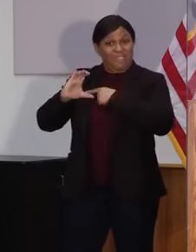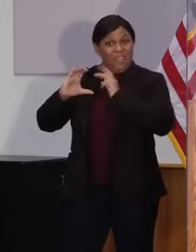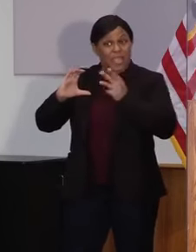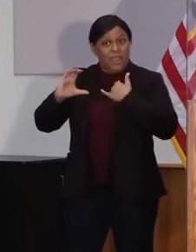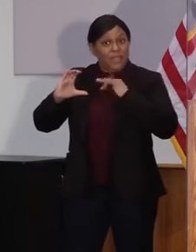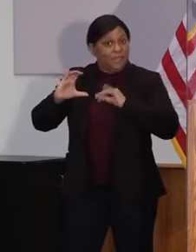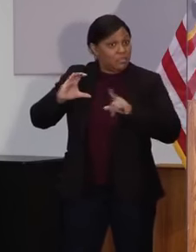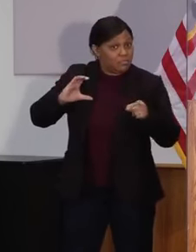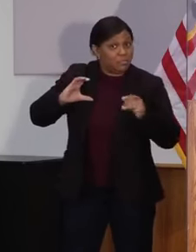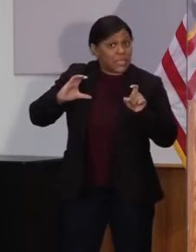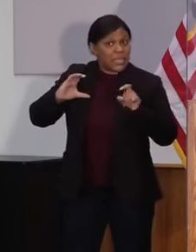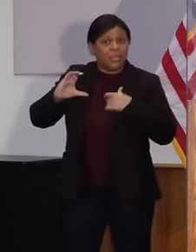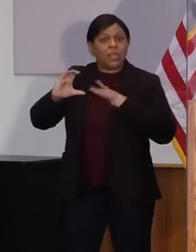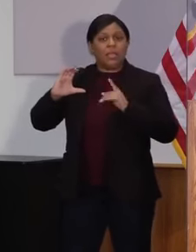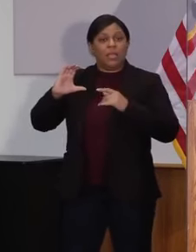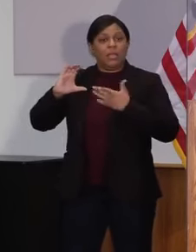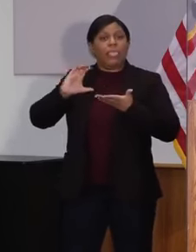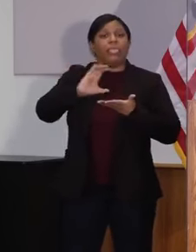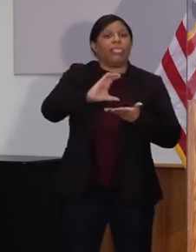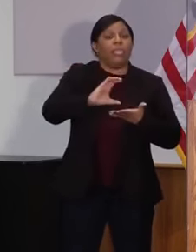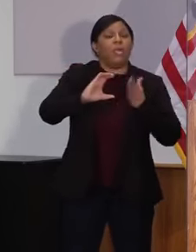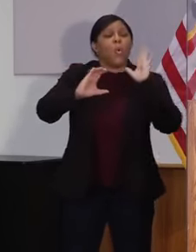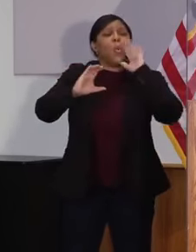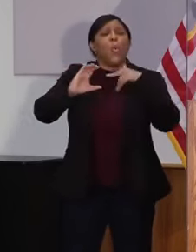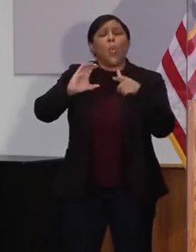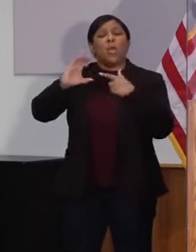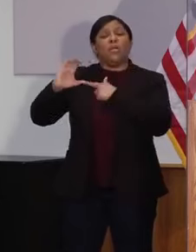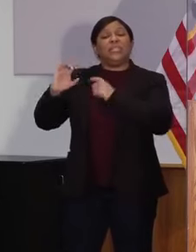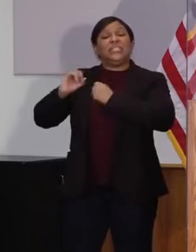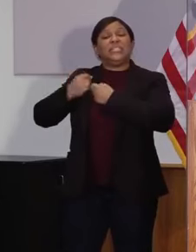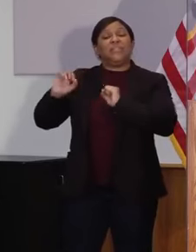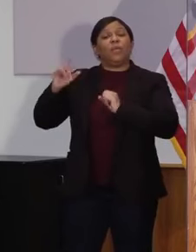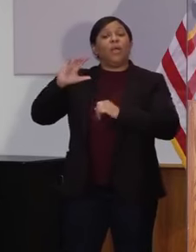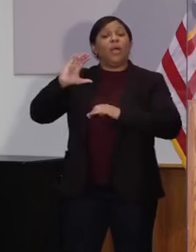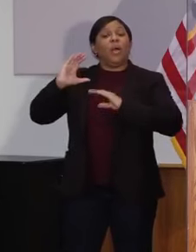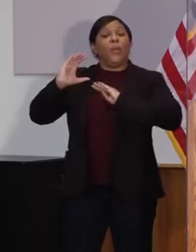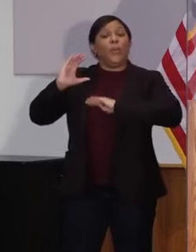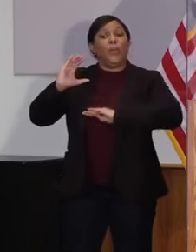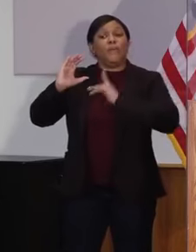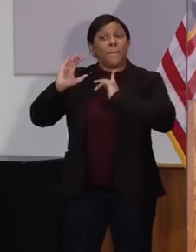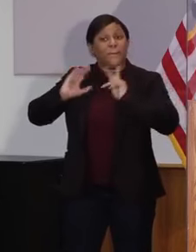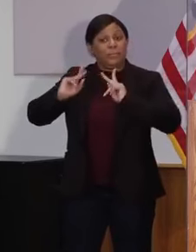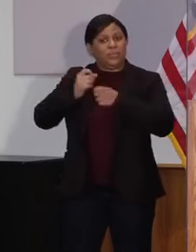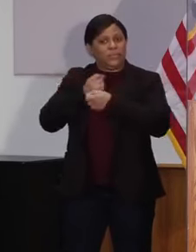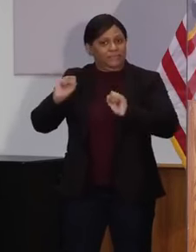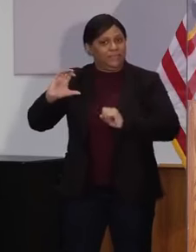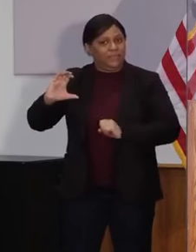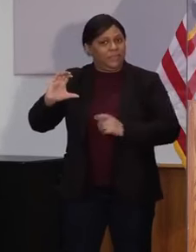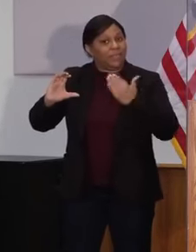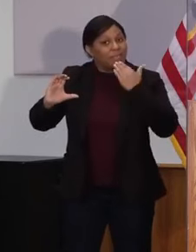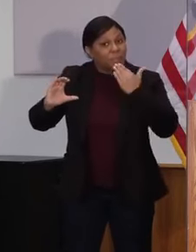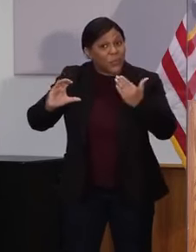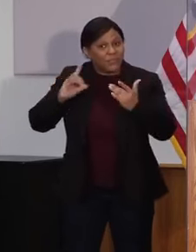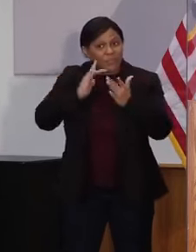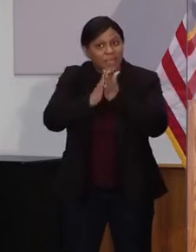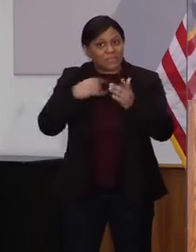but that it is used in a way that is for public safety in the future. Thank you for having me today. Appreciate